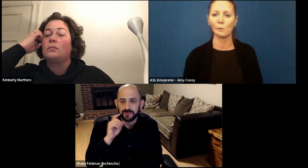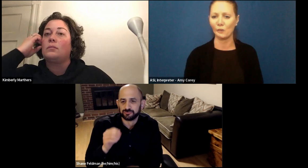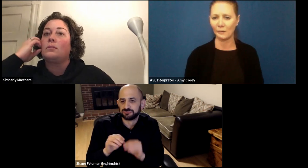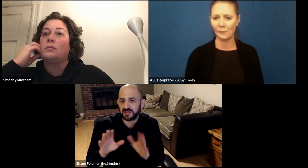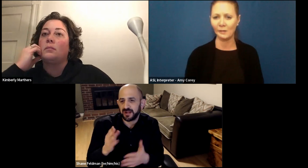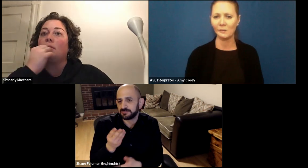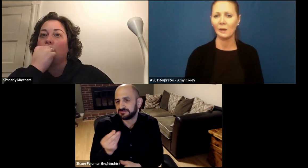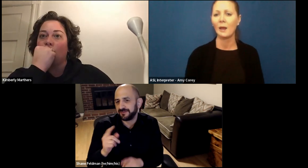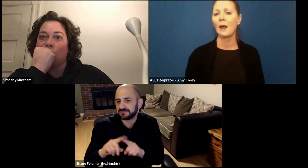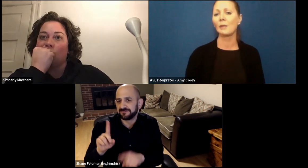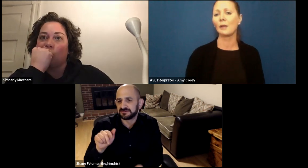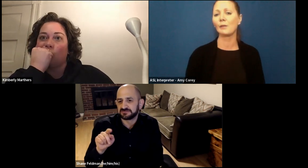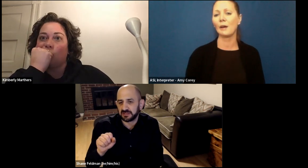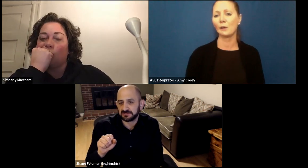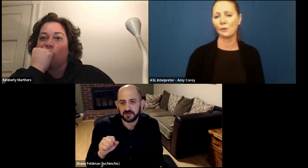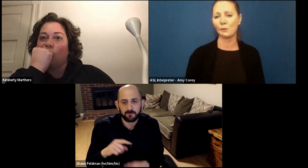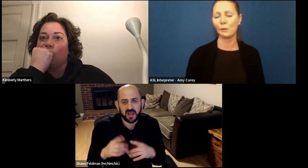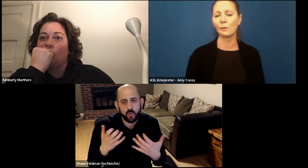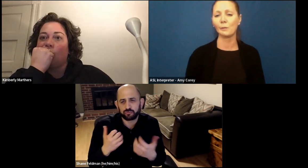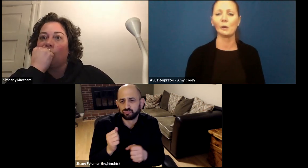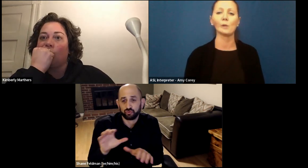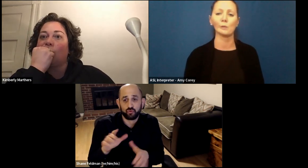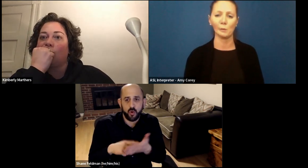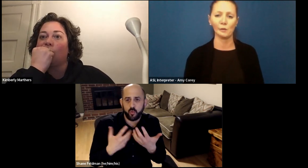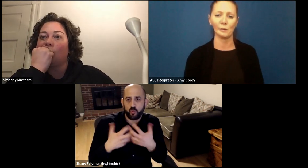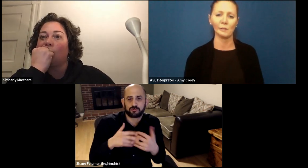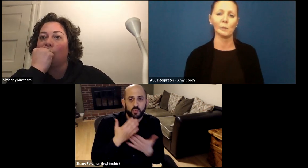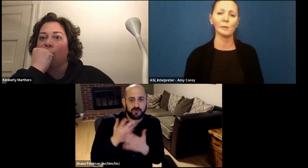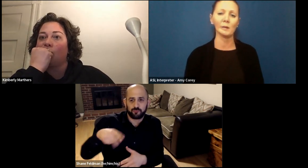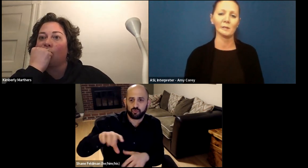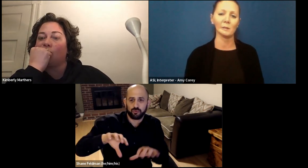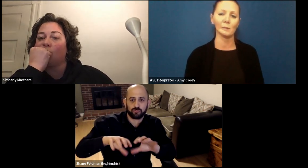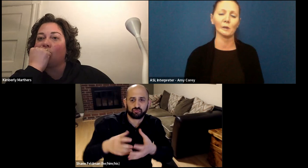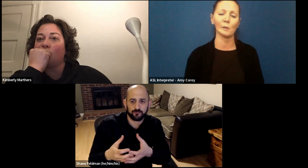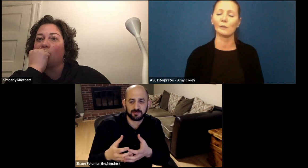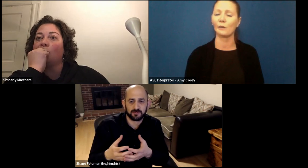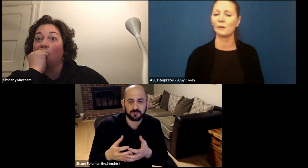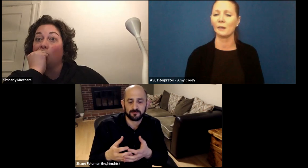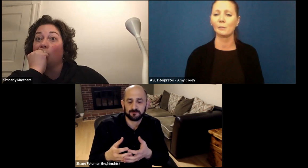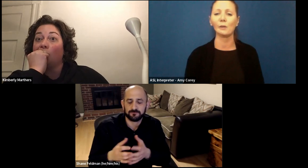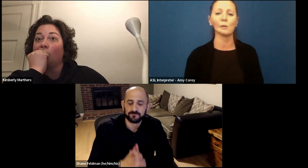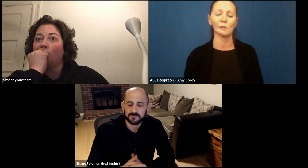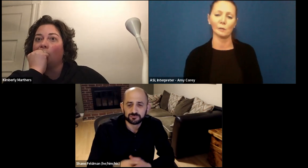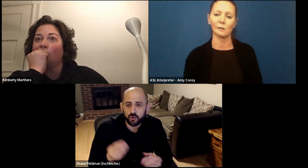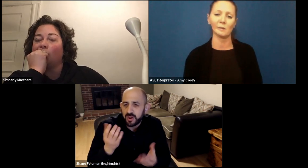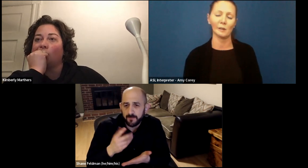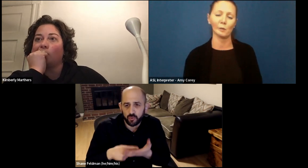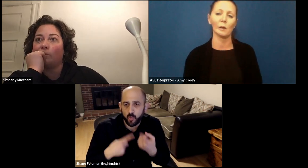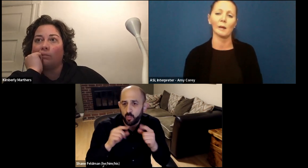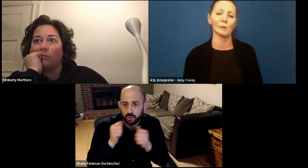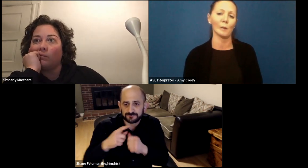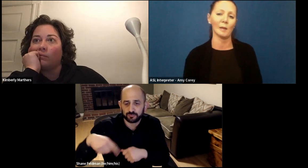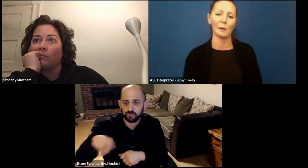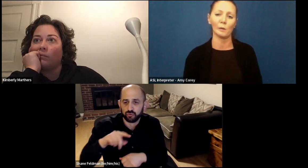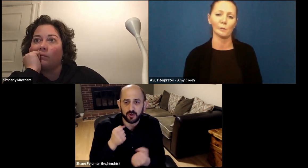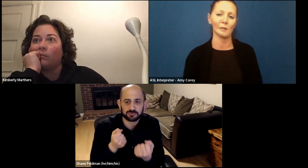and adjustments. And then the final retreat would be a closing retreat. So we would need some, different dates, but you could certainly schedule